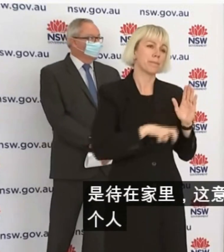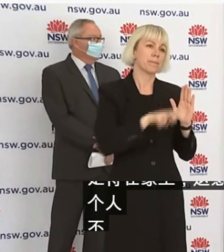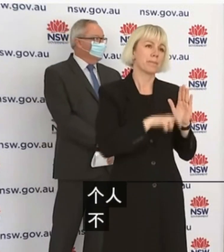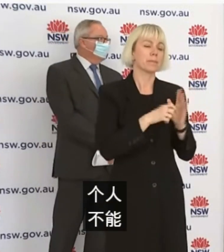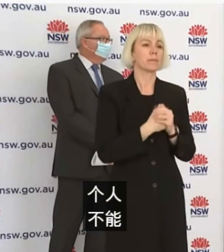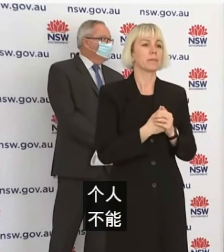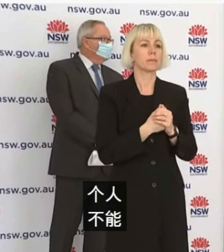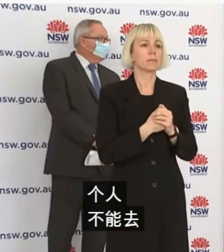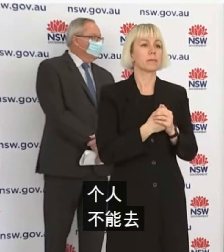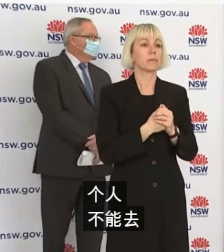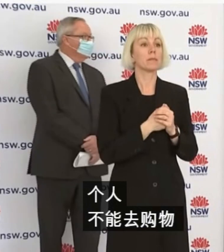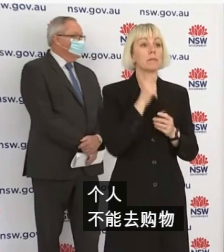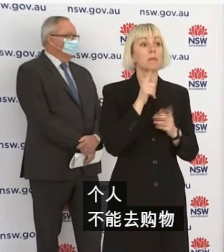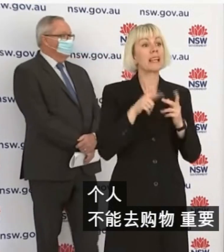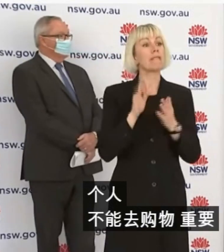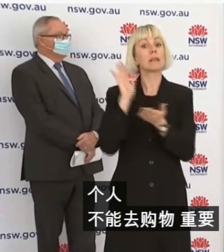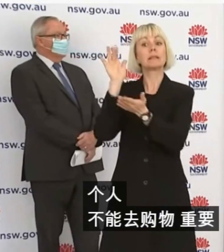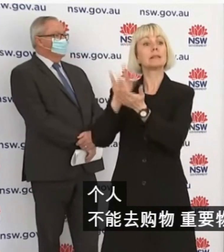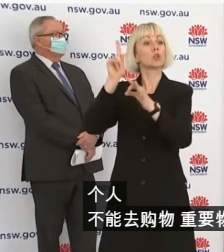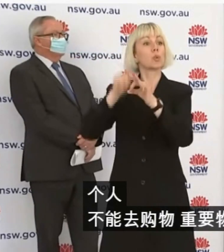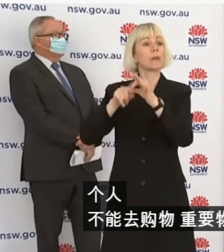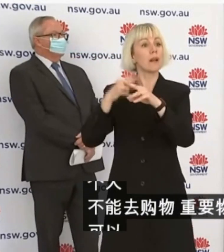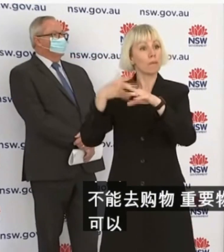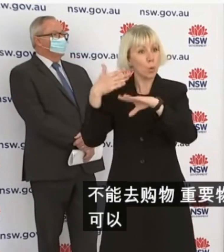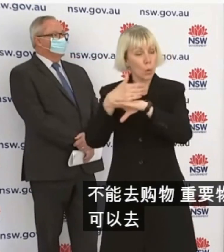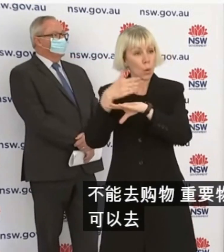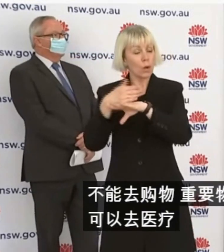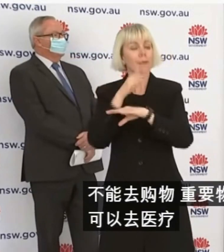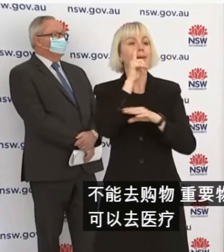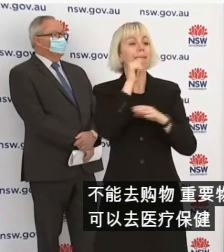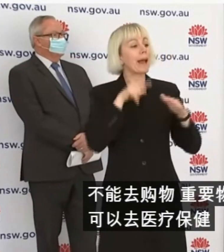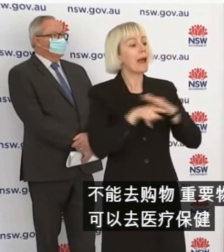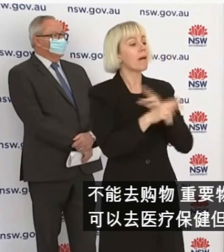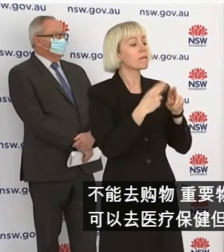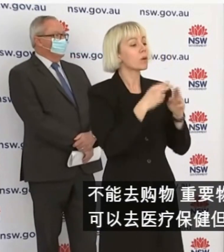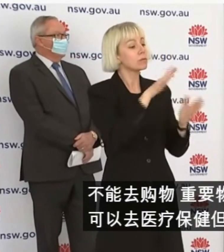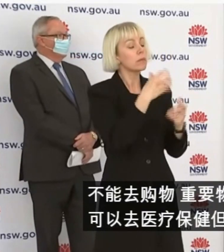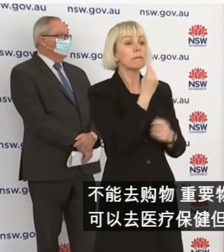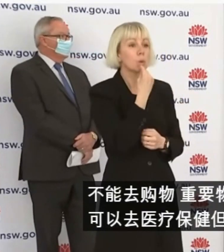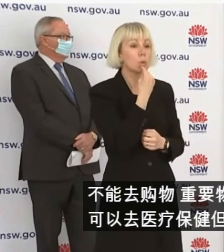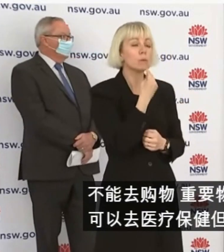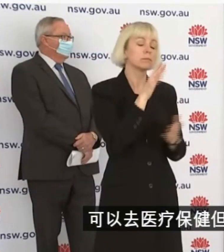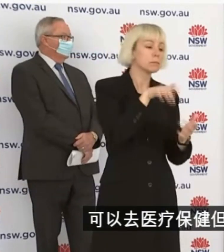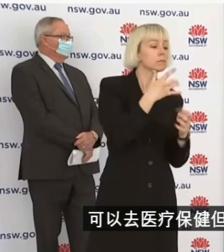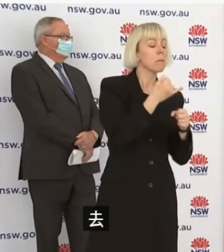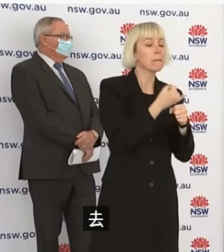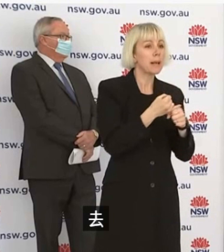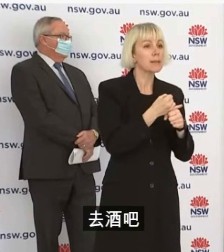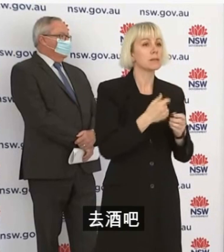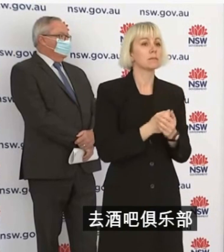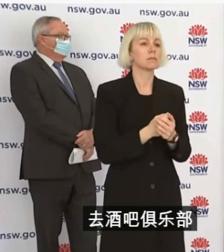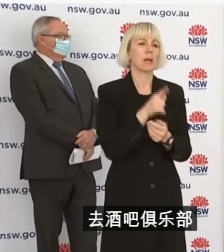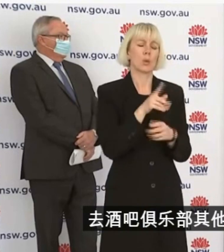person can go shopping for critical items, can go access healthcare, but they can't go